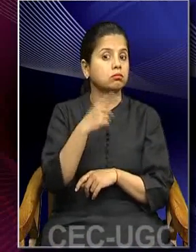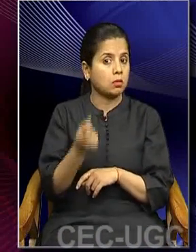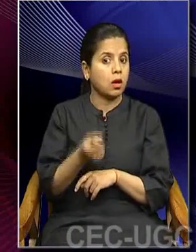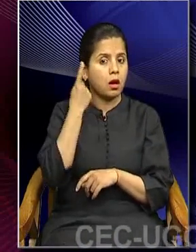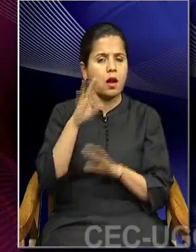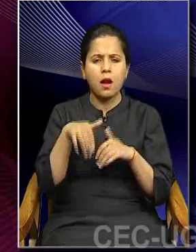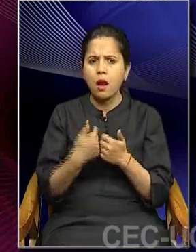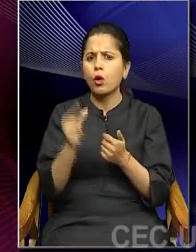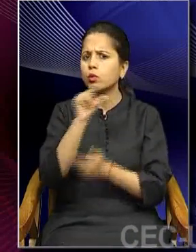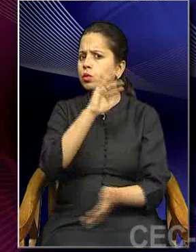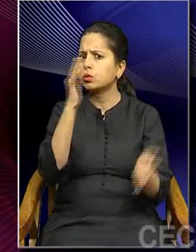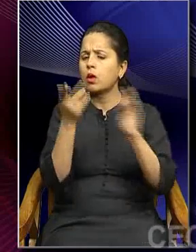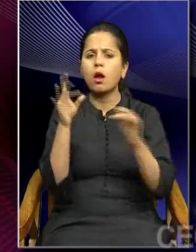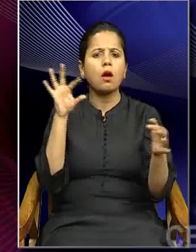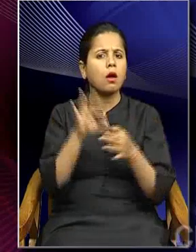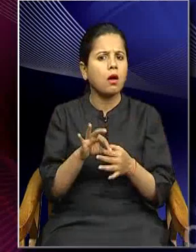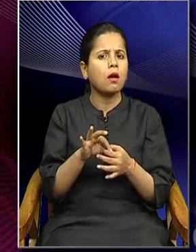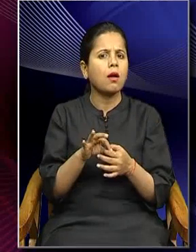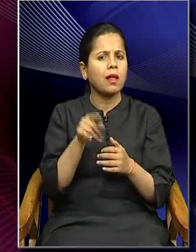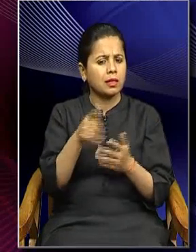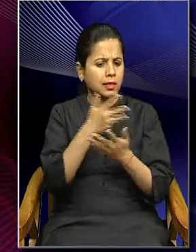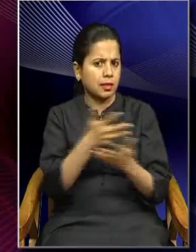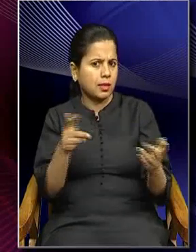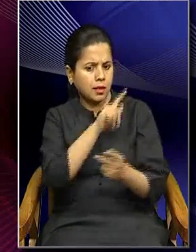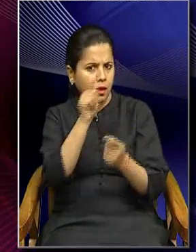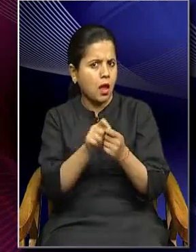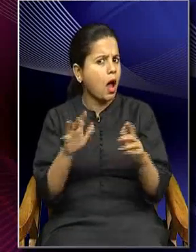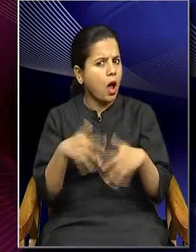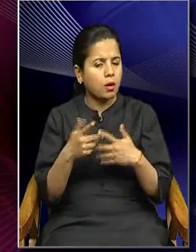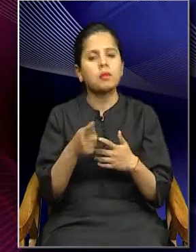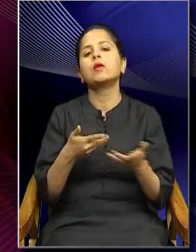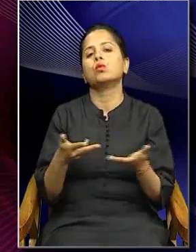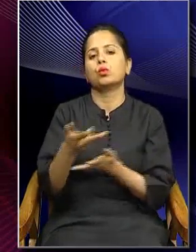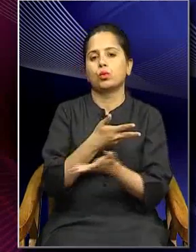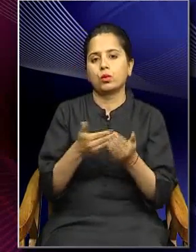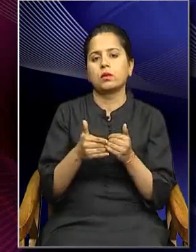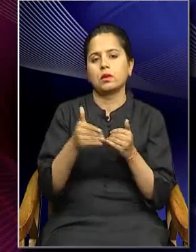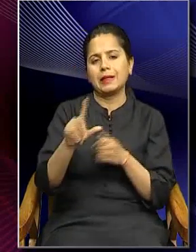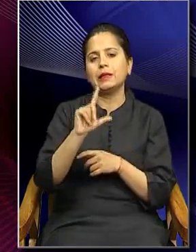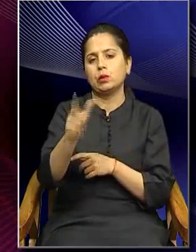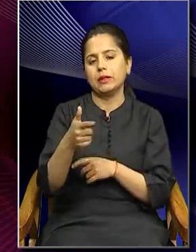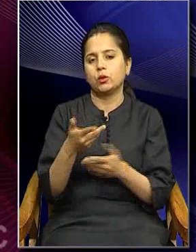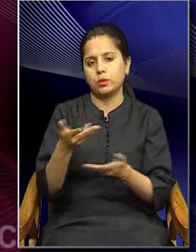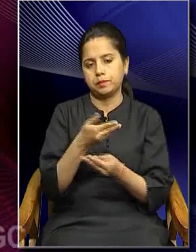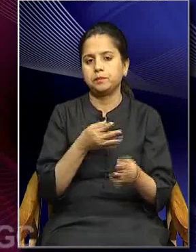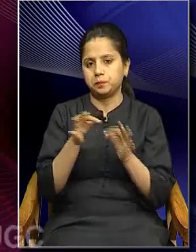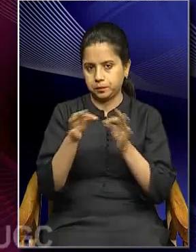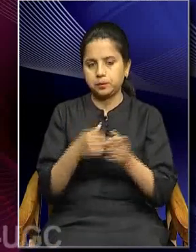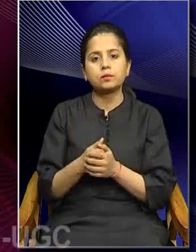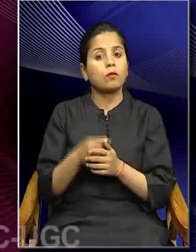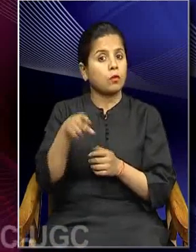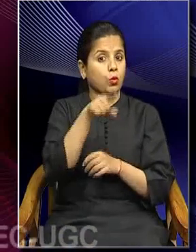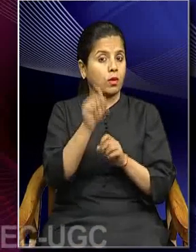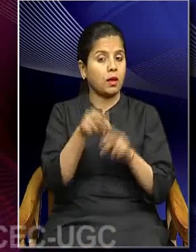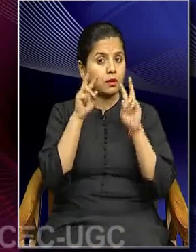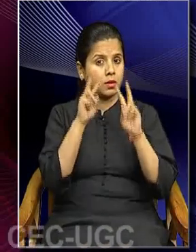how universals are related to particulars, but that I will discuss a little later. So, you can see